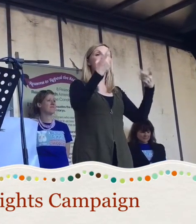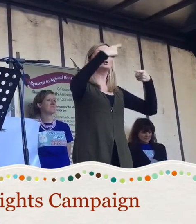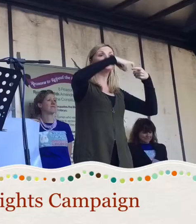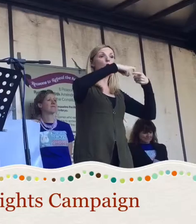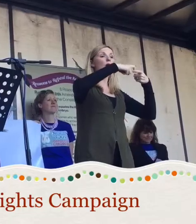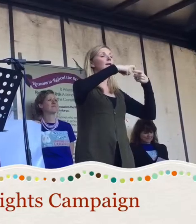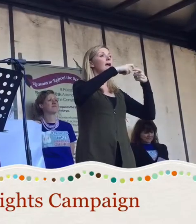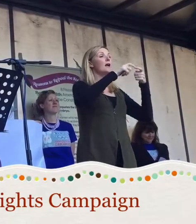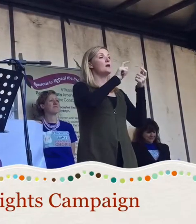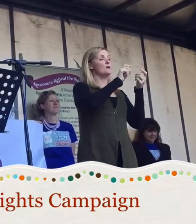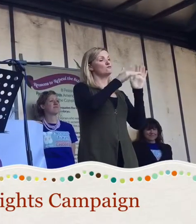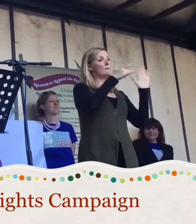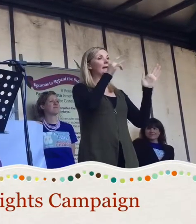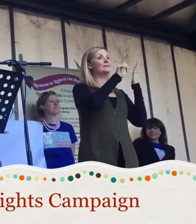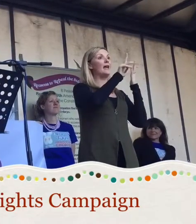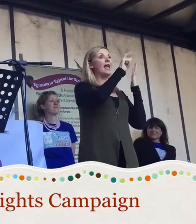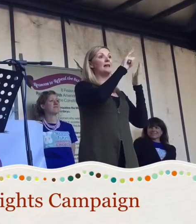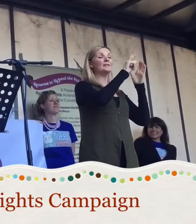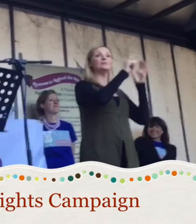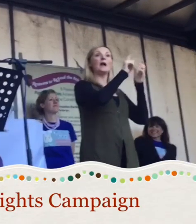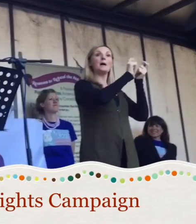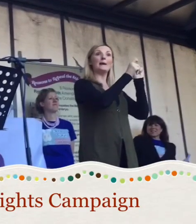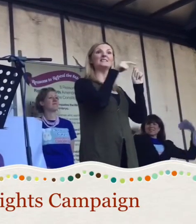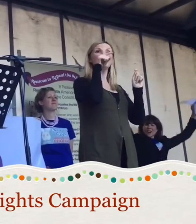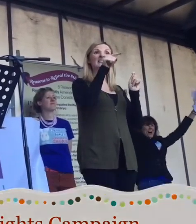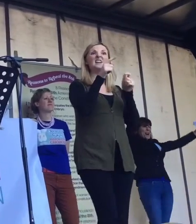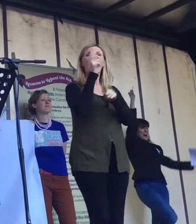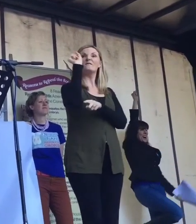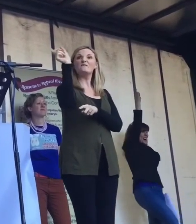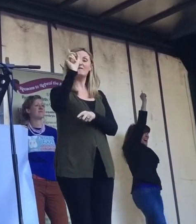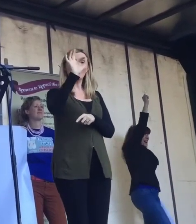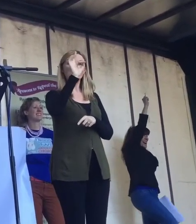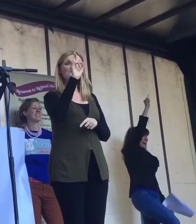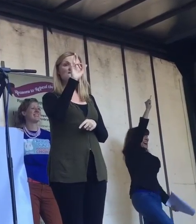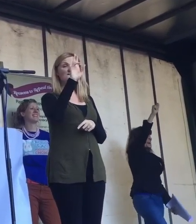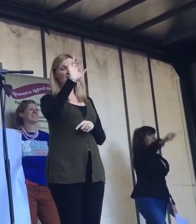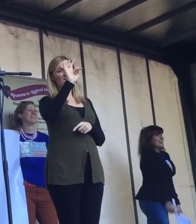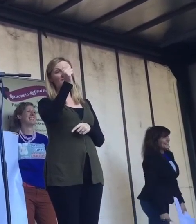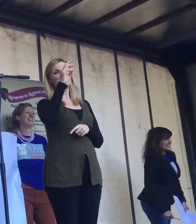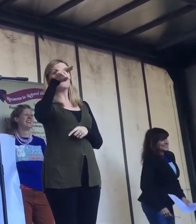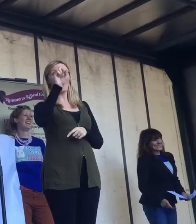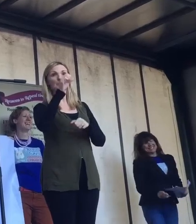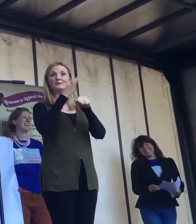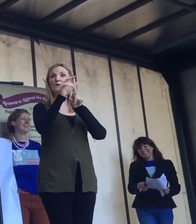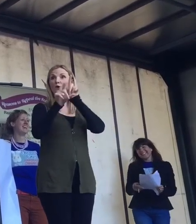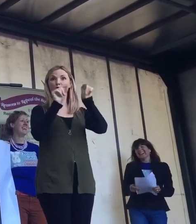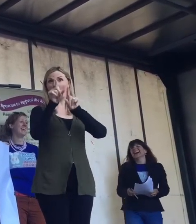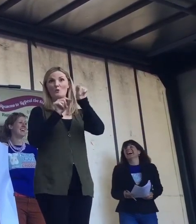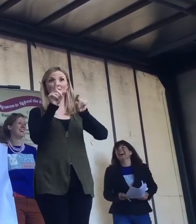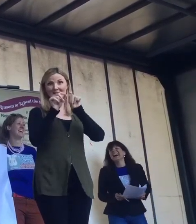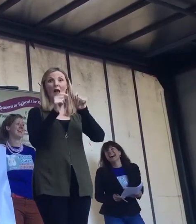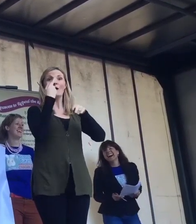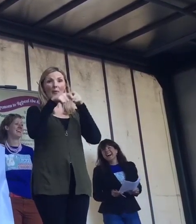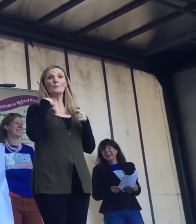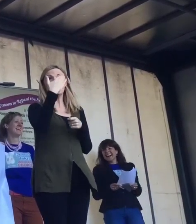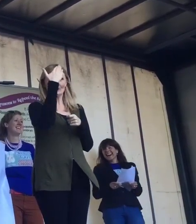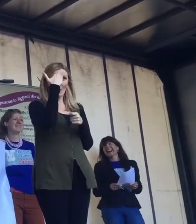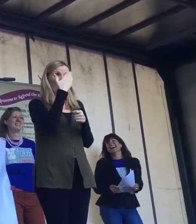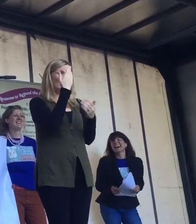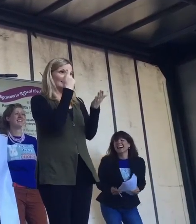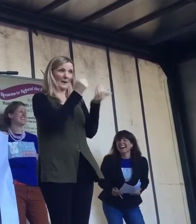8th Amendment is actually Farmers for Choice, then we really know the tide is